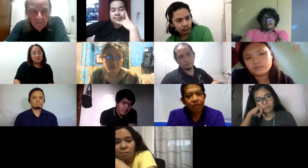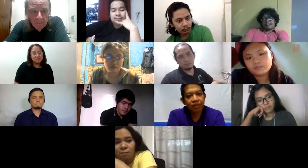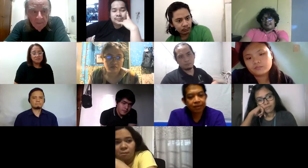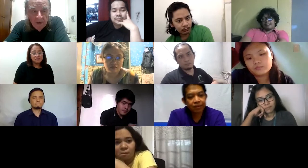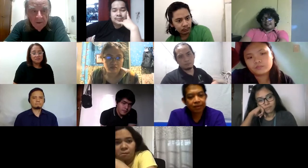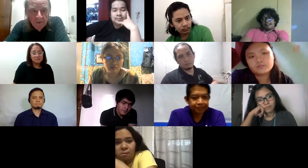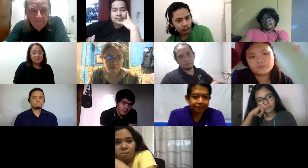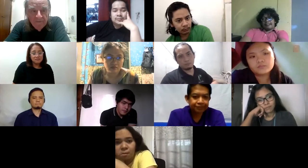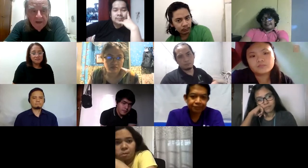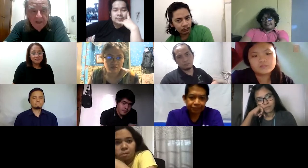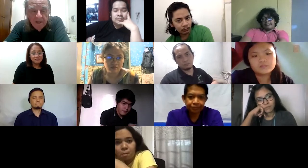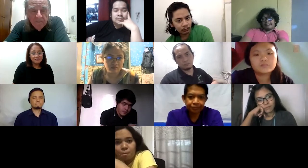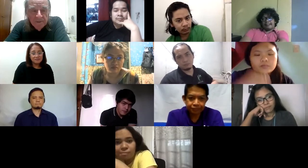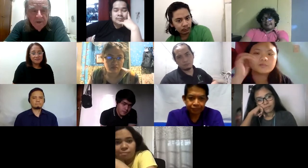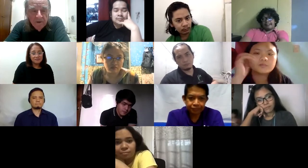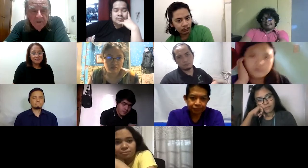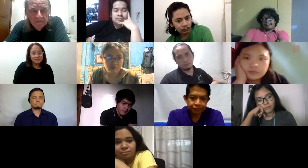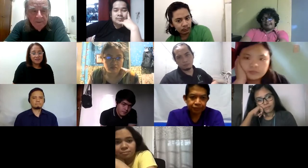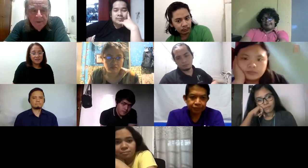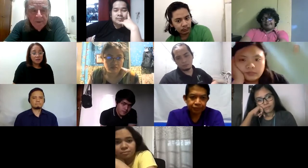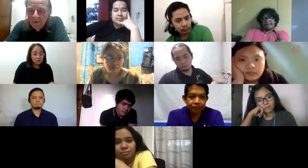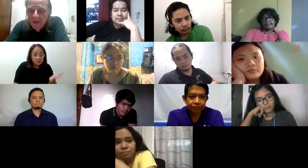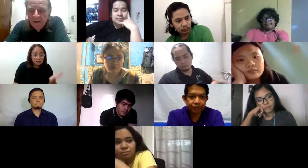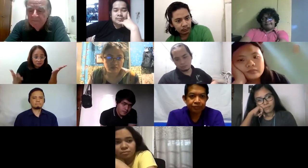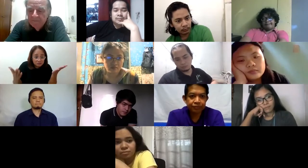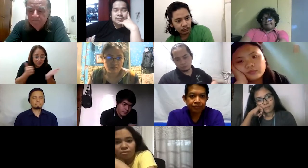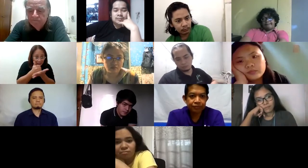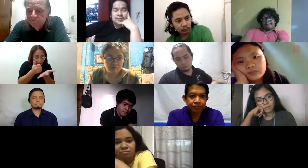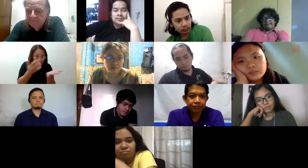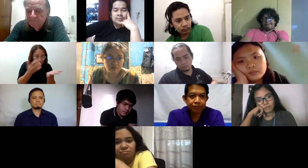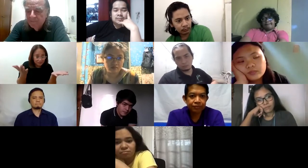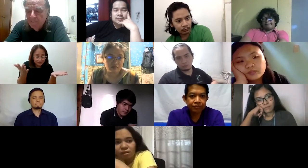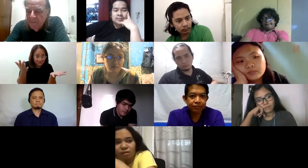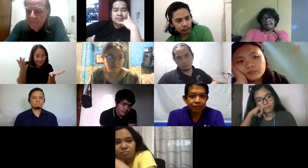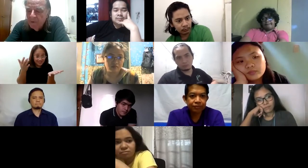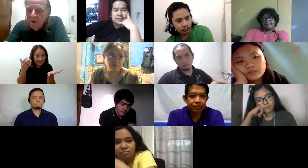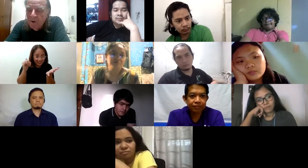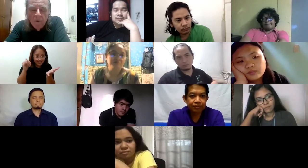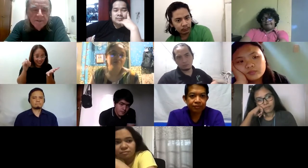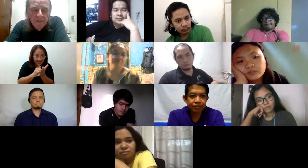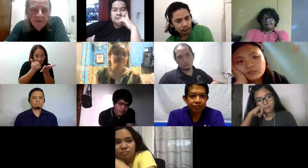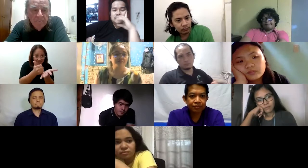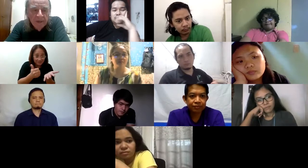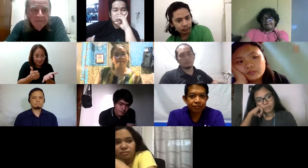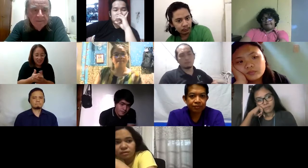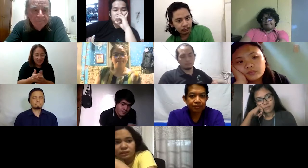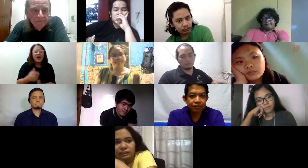I don't know if that helps at all. I mean, people are always going to complain.